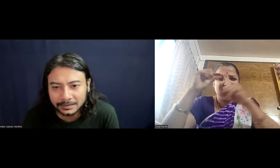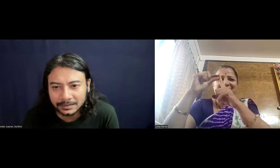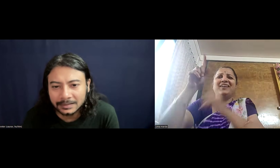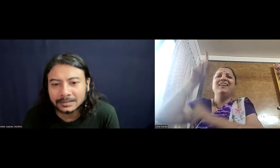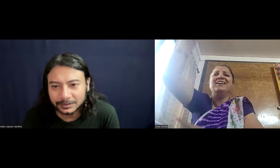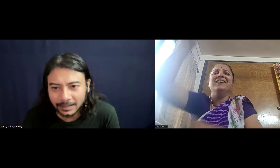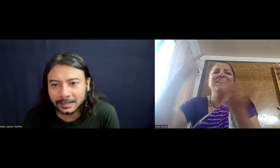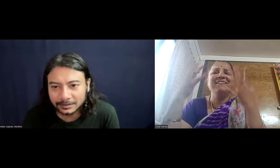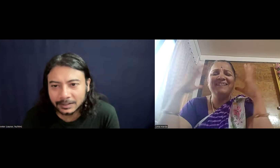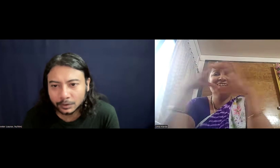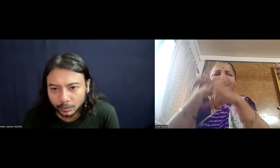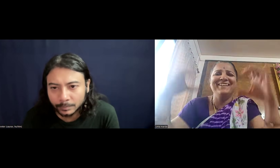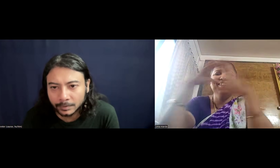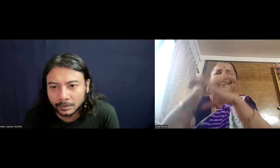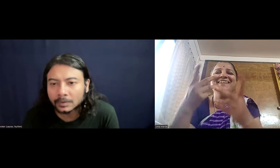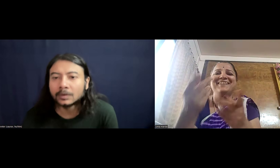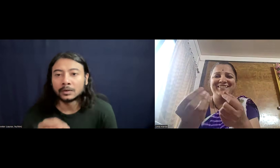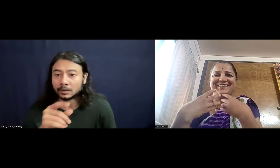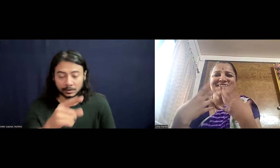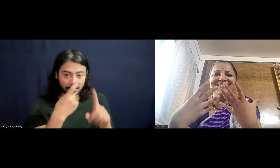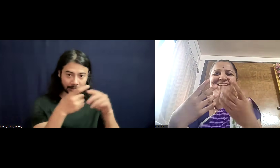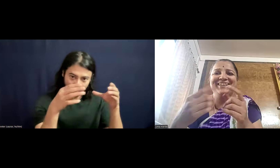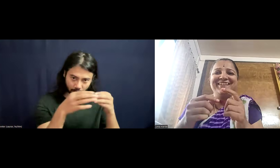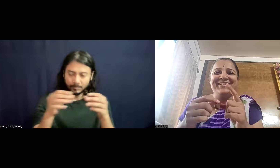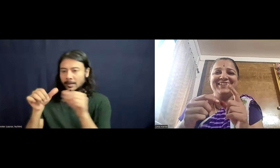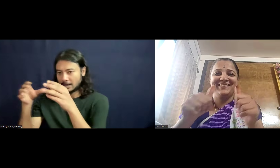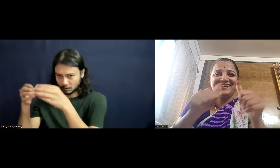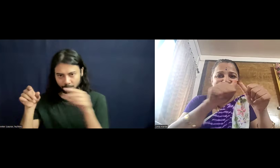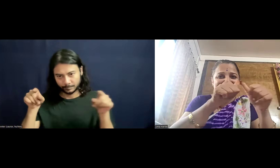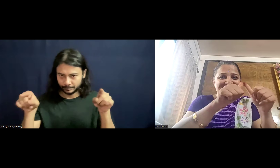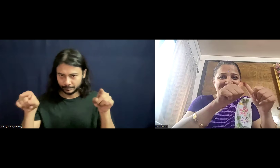Mataji, Kshara and Akshara. Yeah. Kshara and Akshara group.